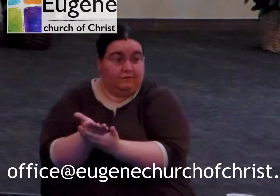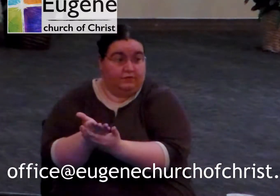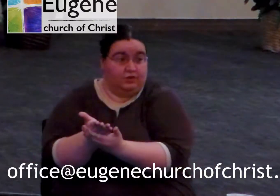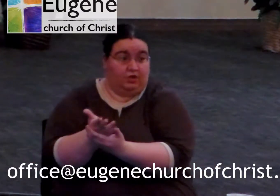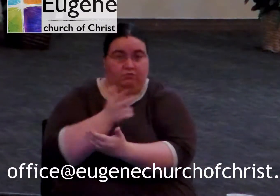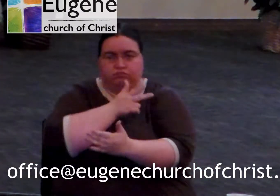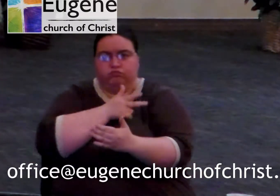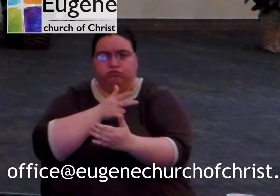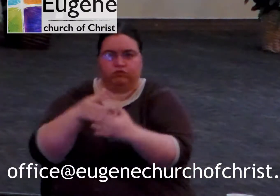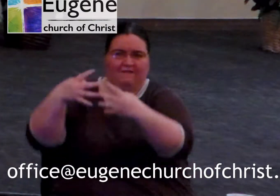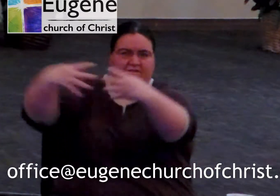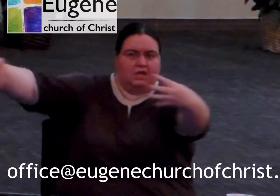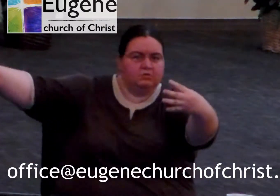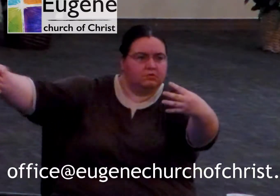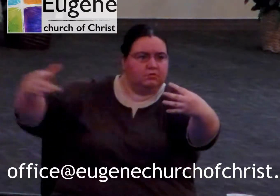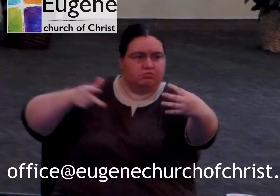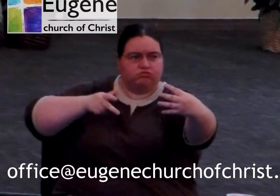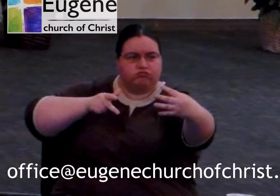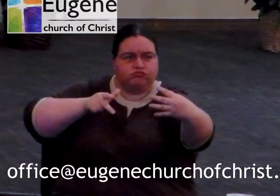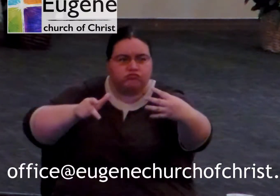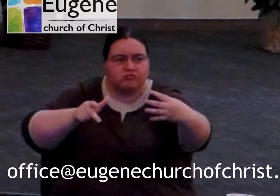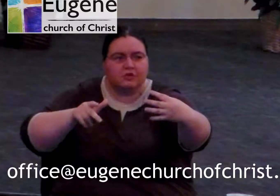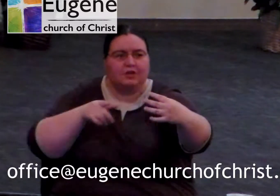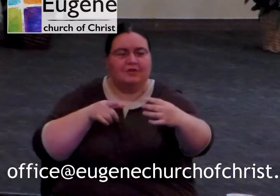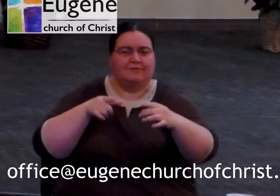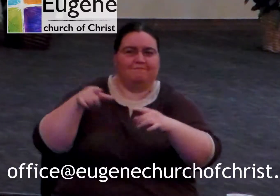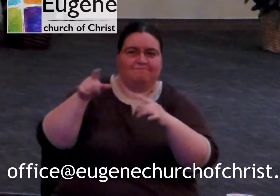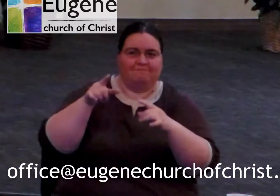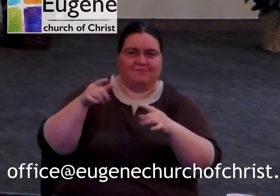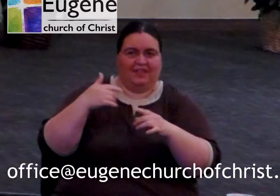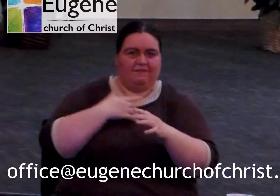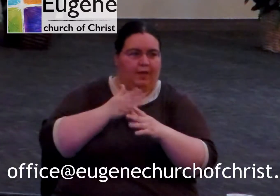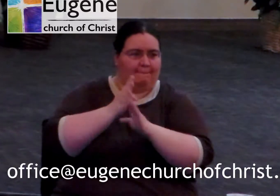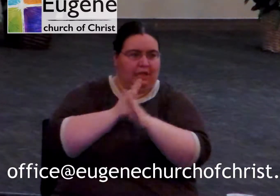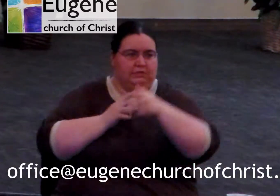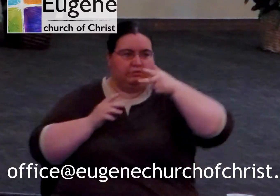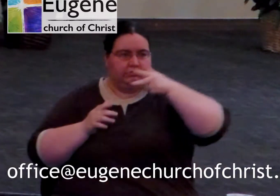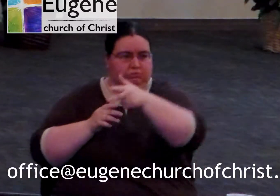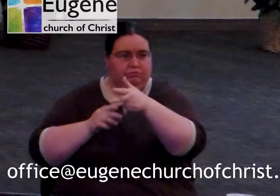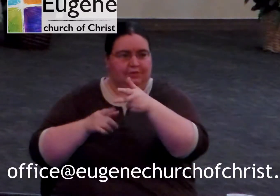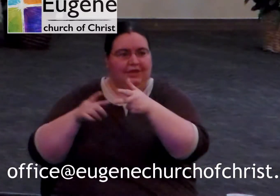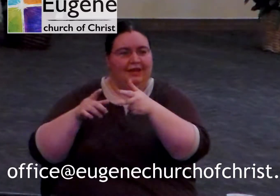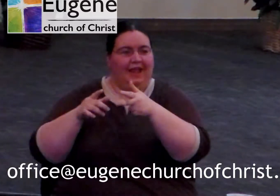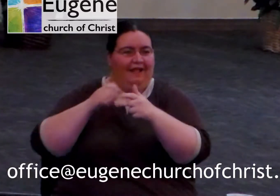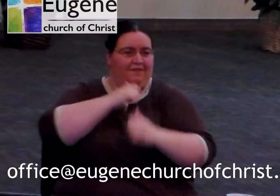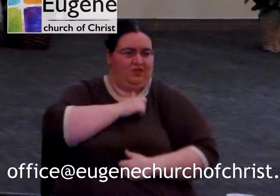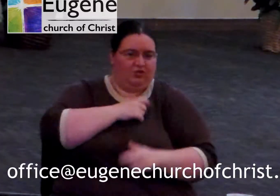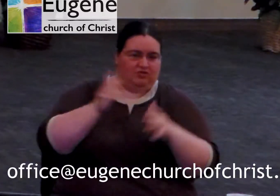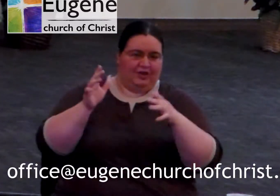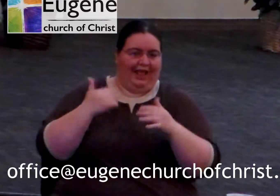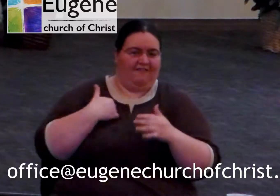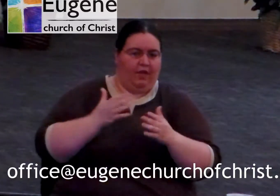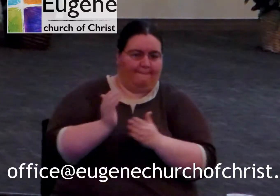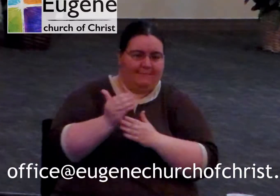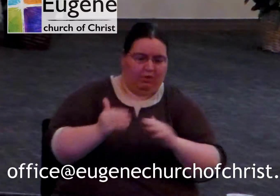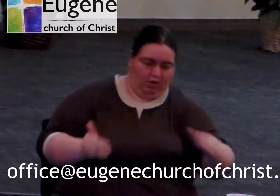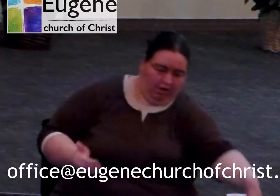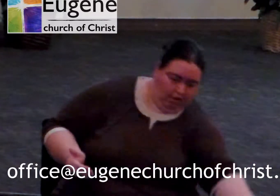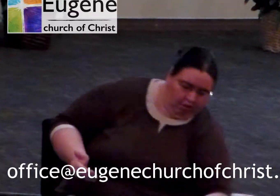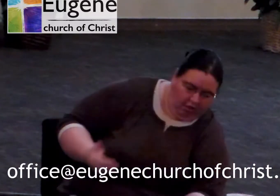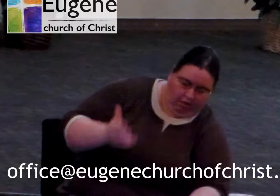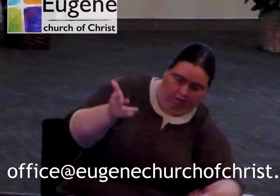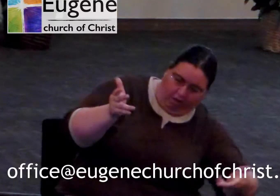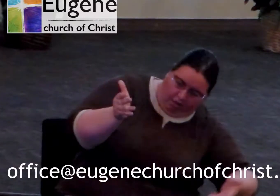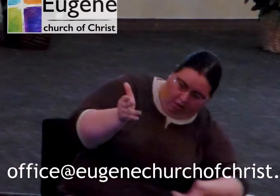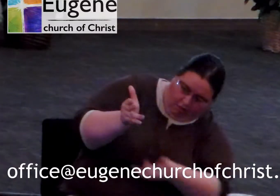the mirrors, and they're going up under the bus, and I'm just kind of nervous, and I'm like, Holly, are we doing everything okay? And she said, yes, but Brian, whatever you